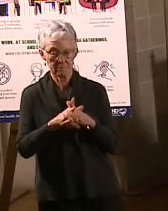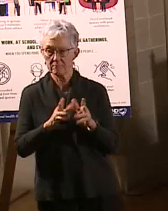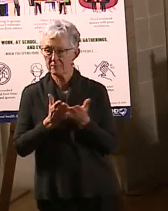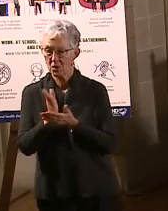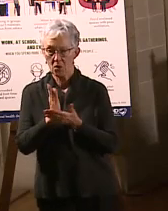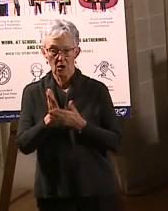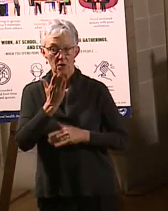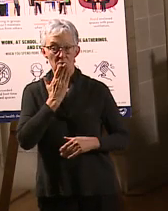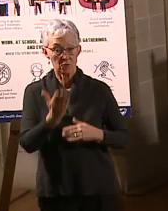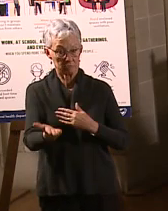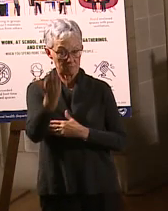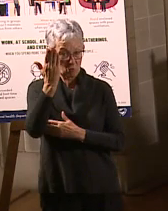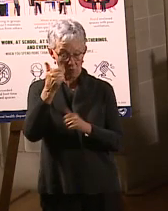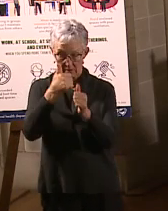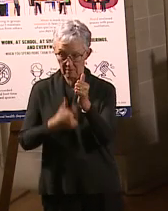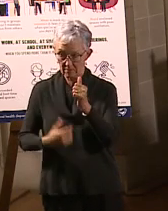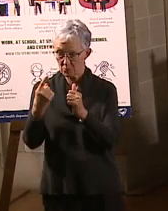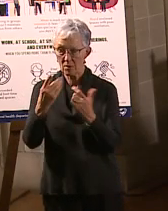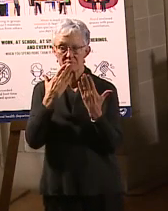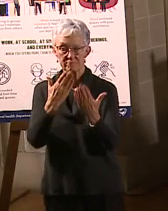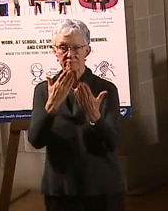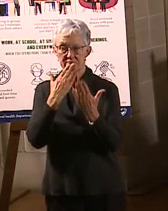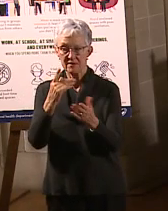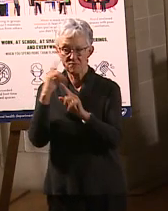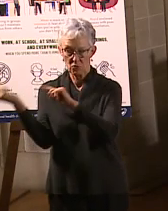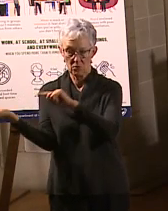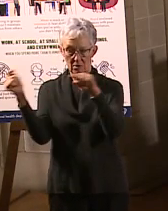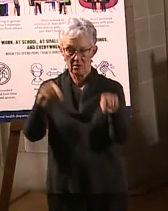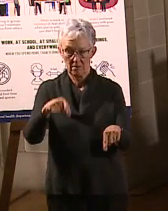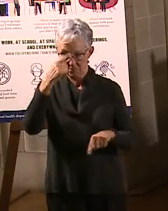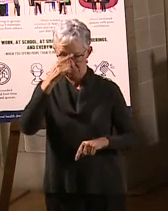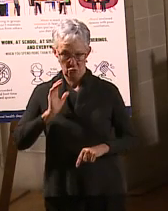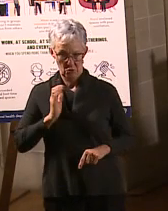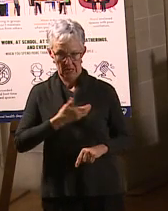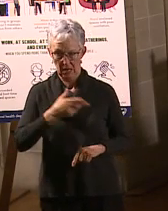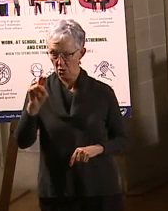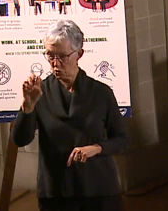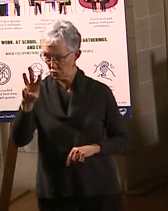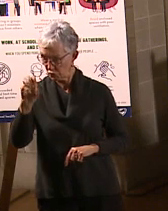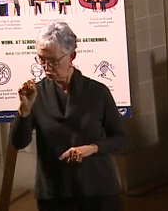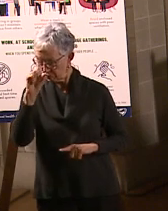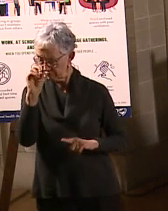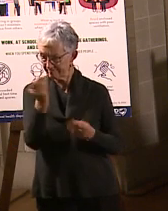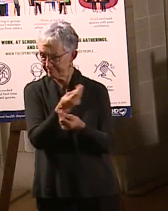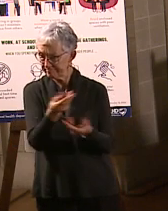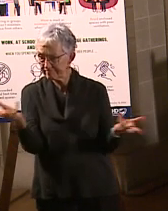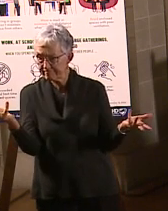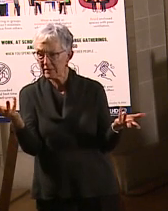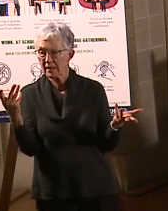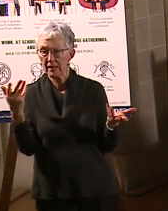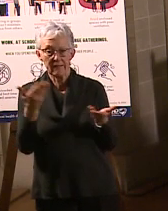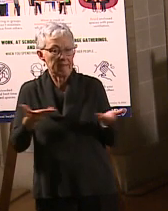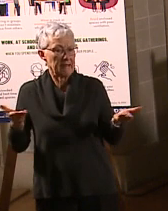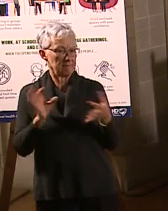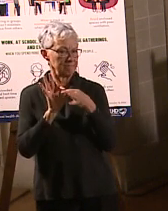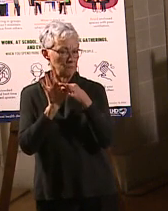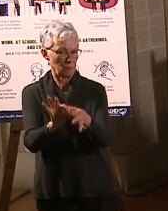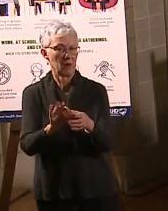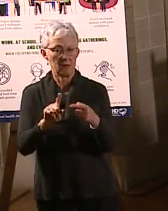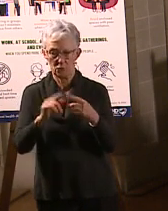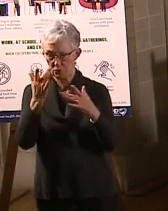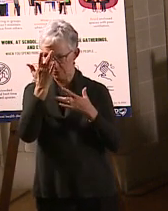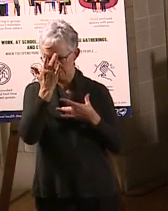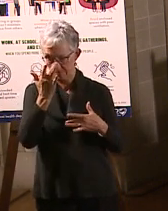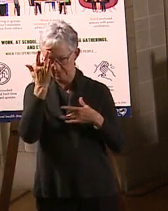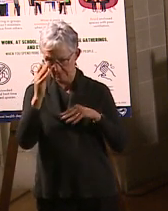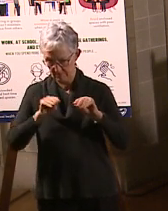Good morning, everybody. Thank you for joining us for our press briefing with regard to the state's response to the pandemic. Before